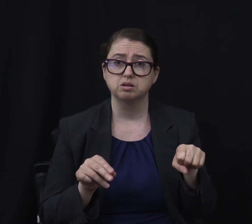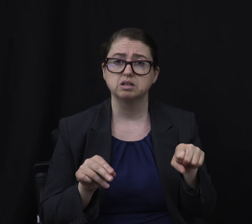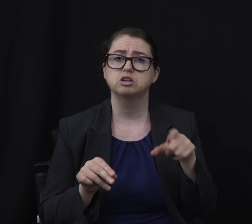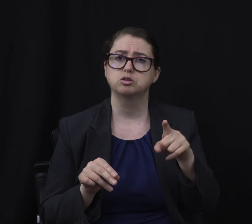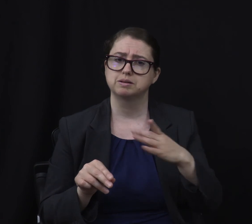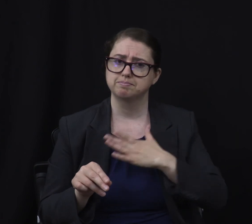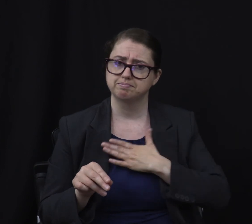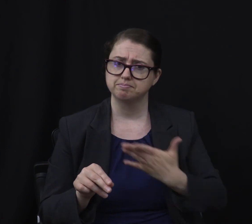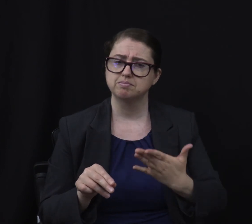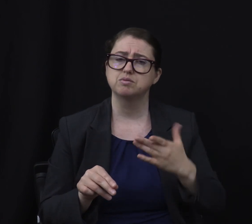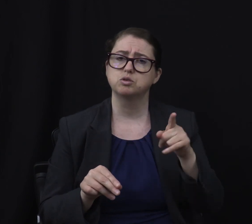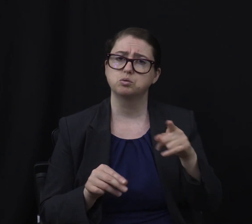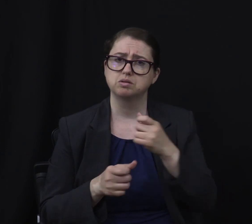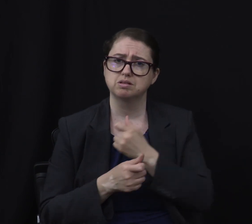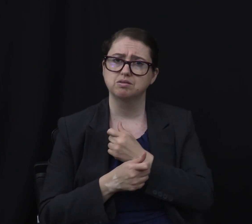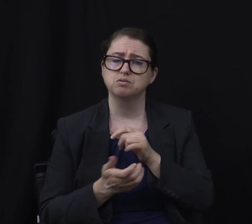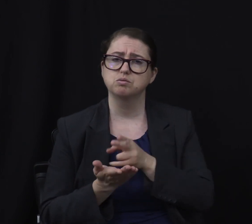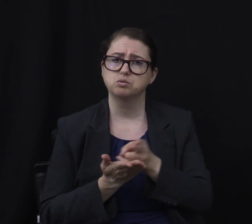truth.